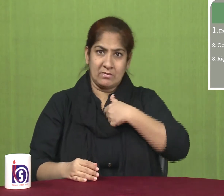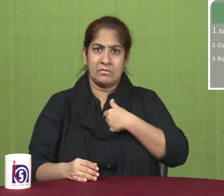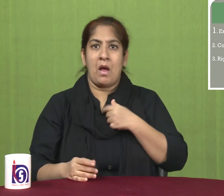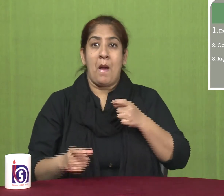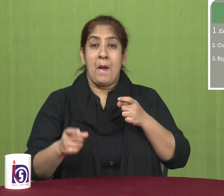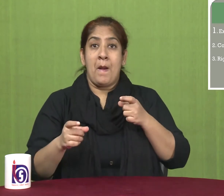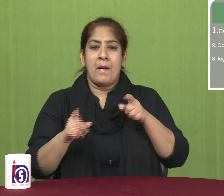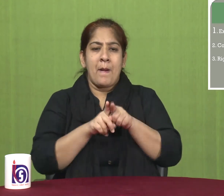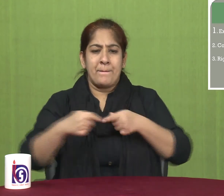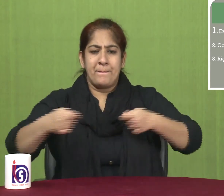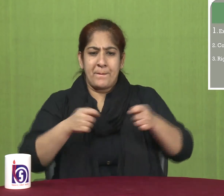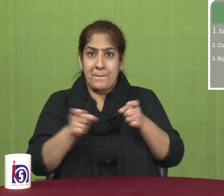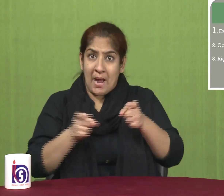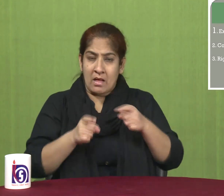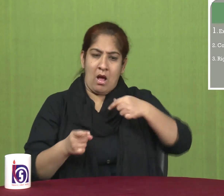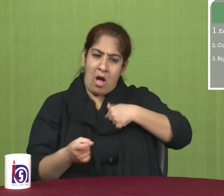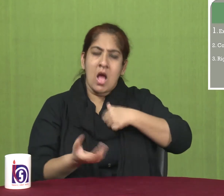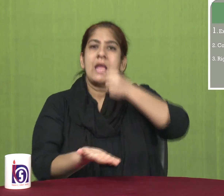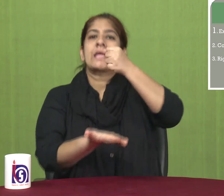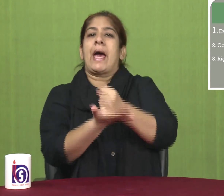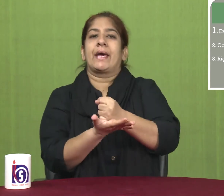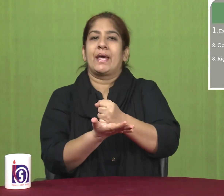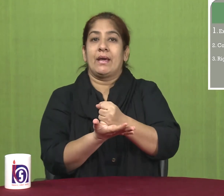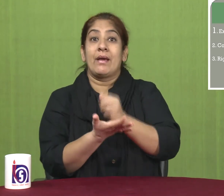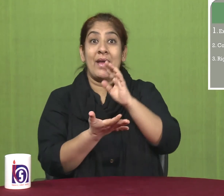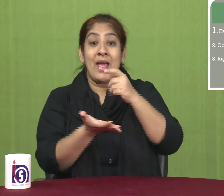the right to manage business.